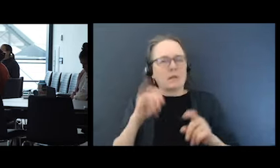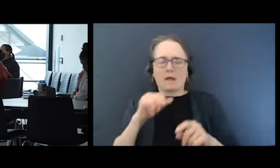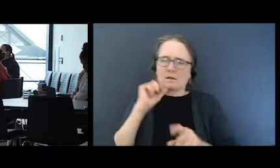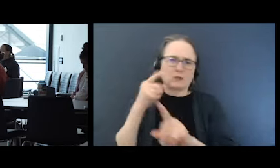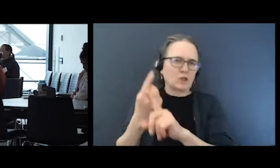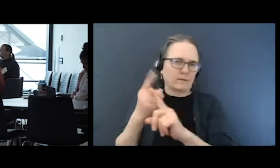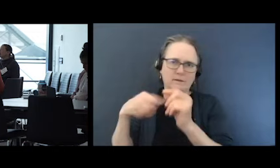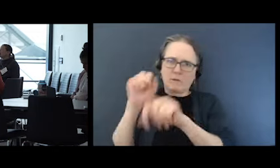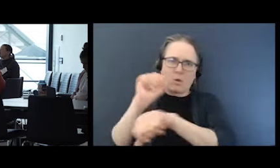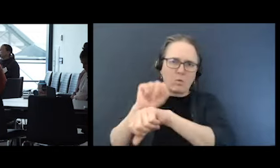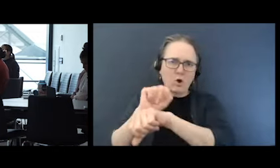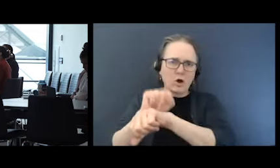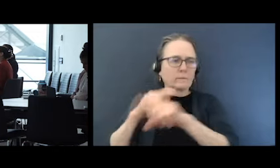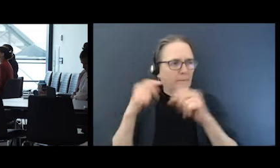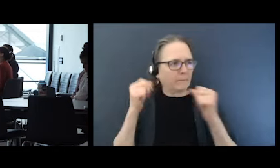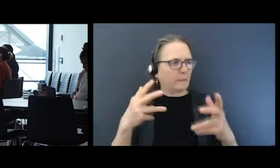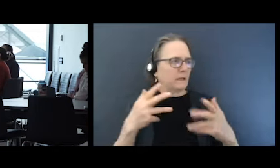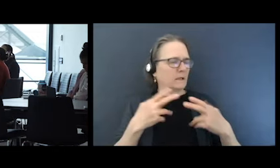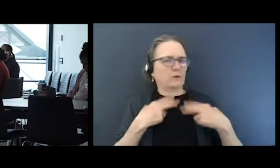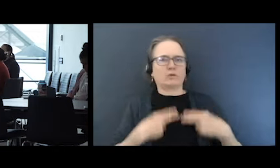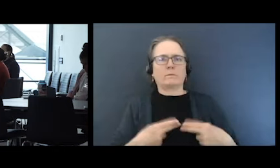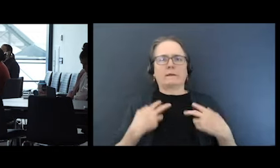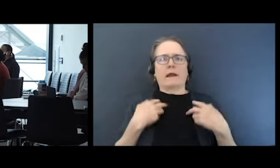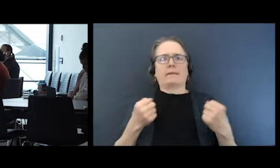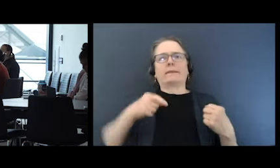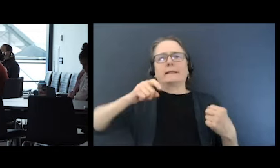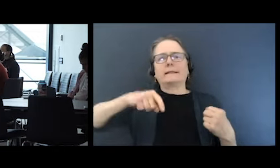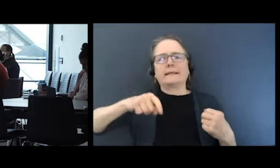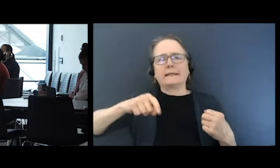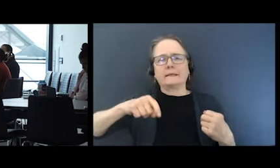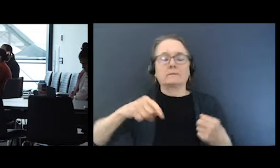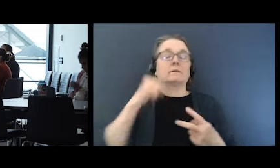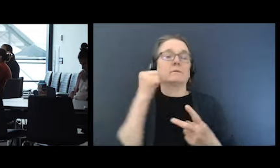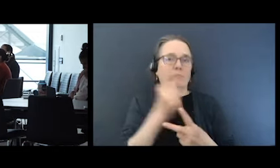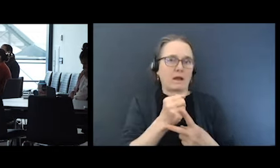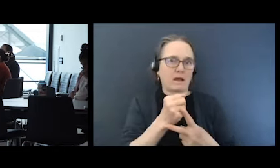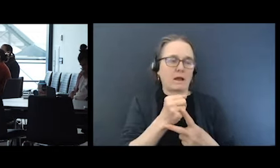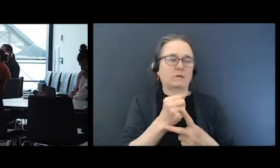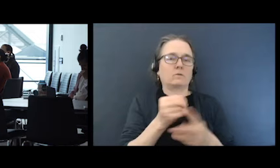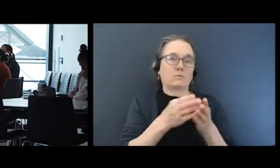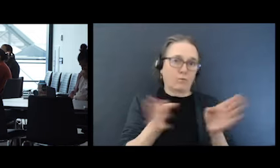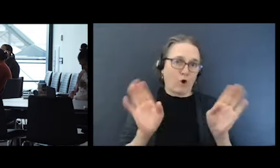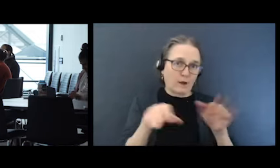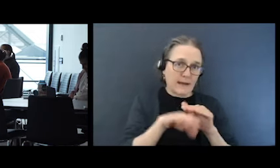it's like combining that with reliability too. So, yeah.